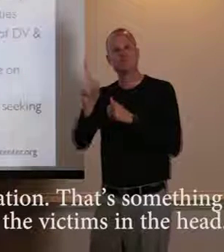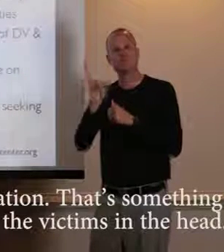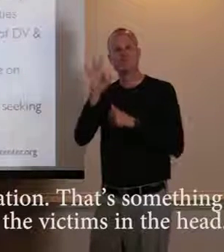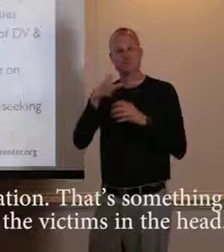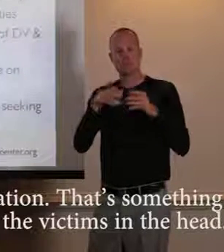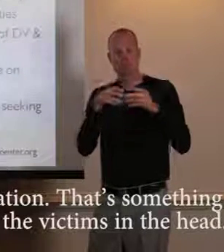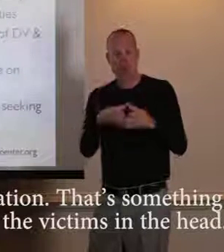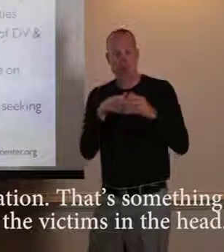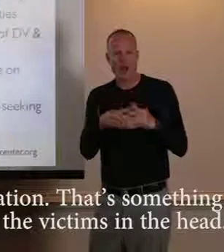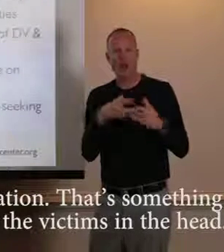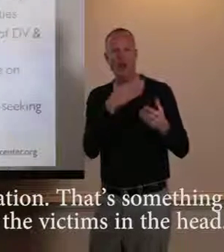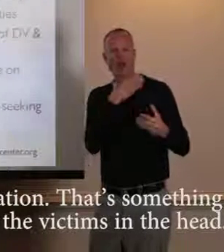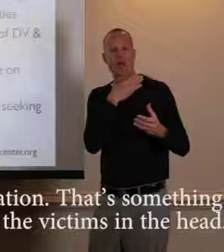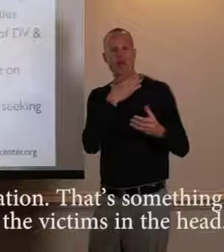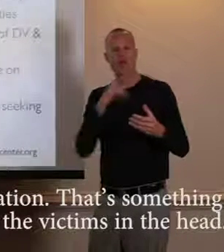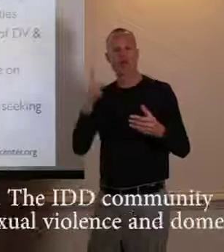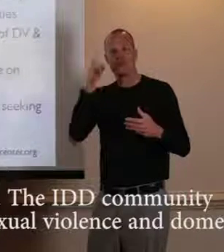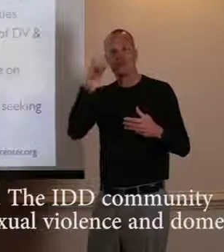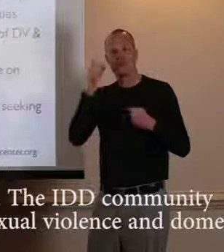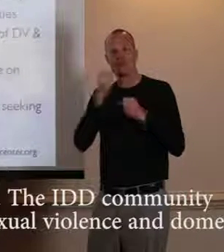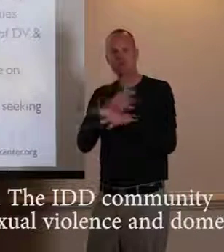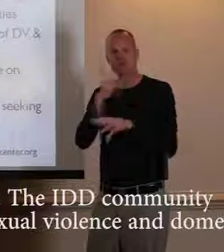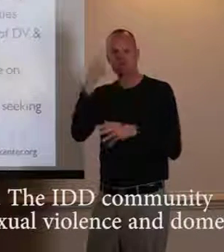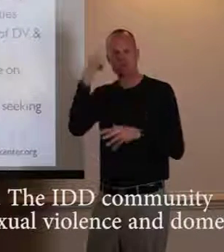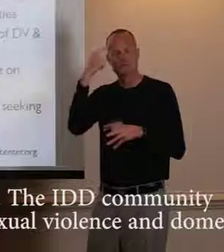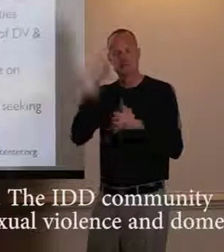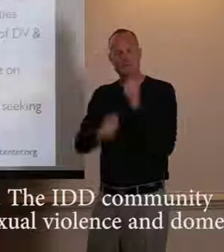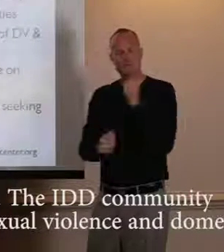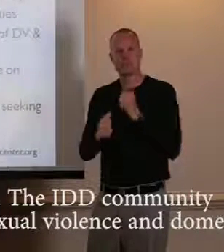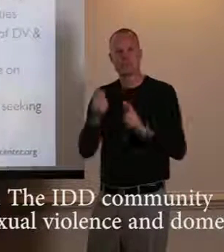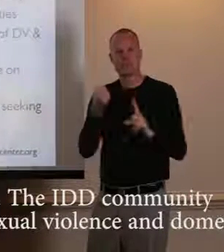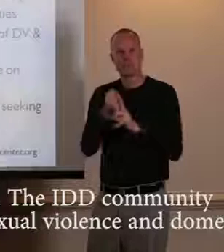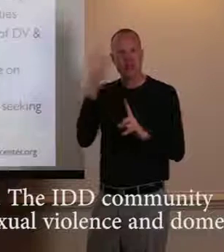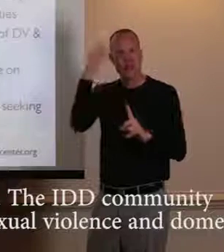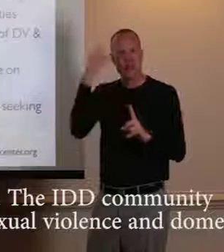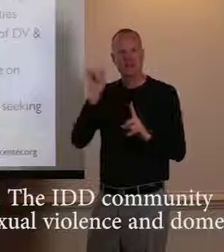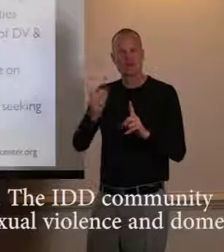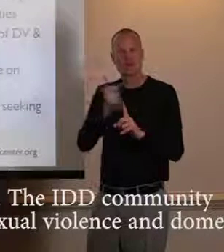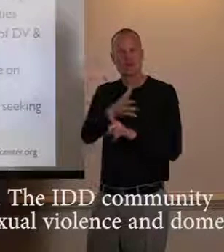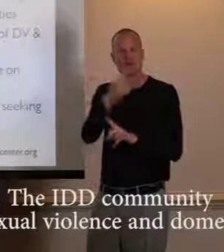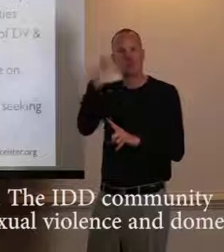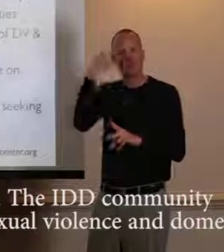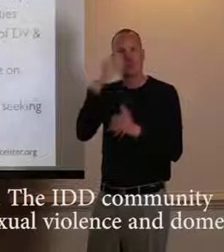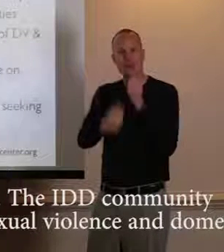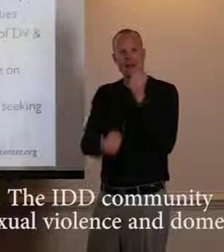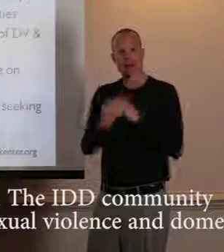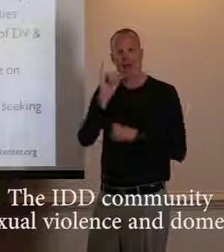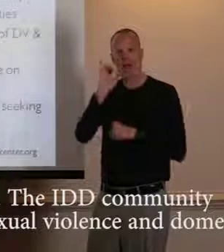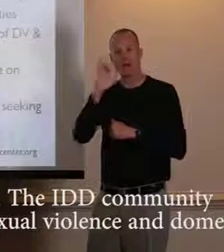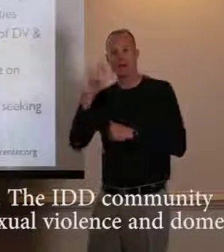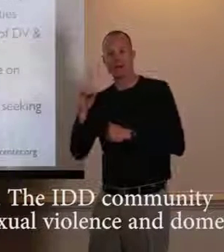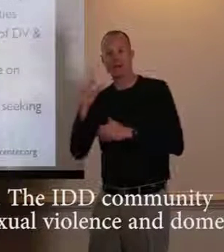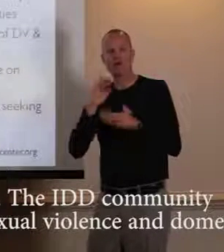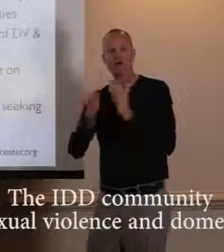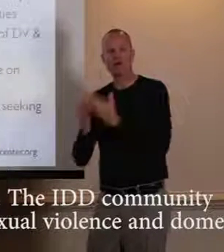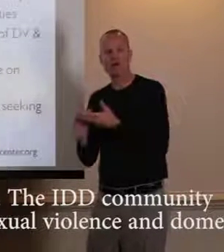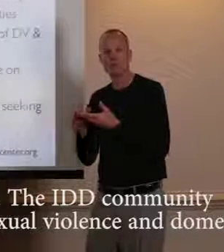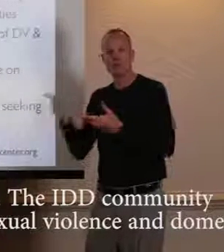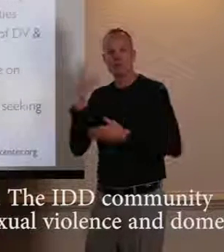use. Hitting victims in the head, that can cause brain damage. The IDD community experiences higher rates of sexual violence